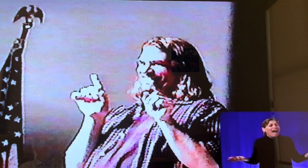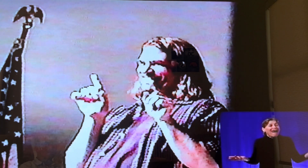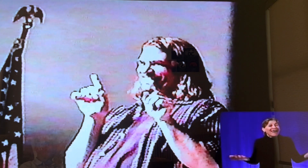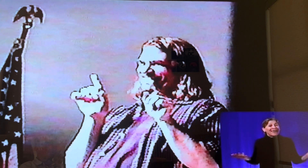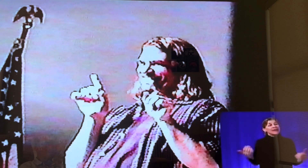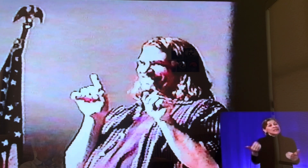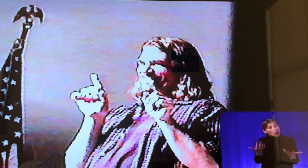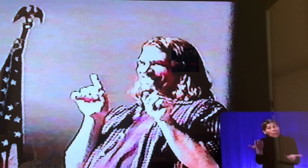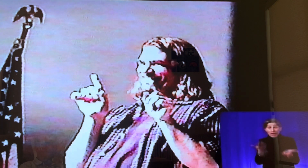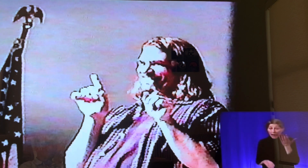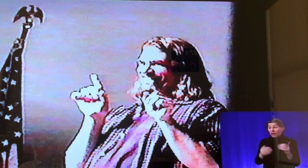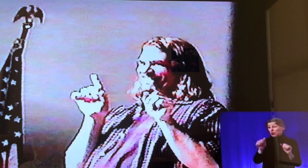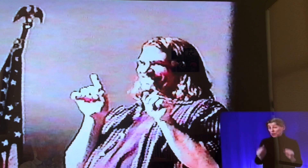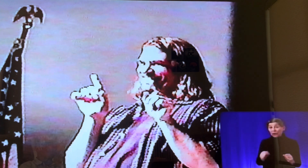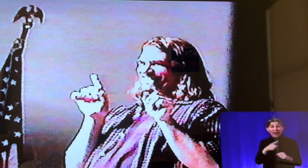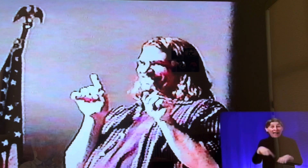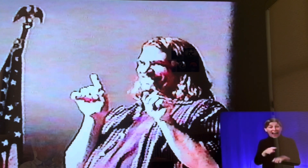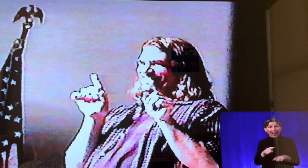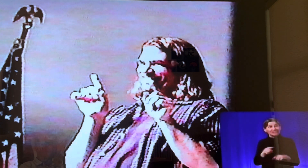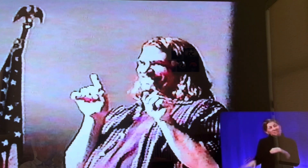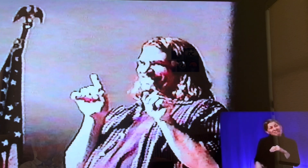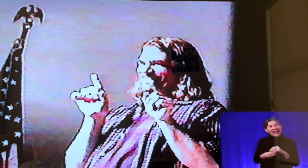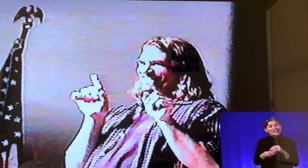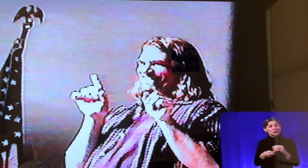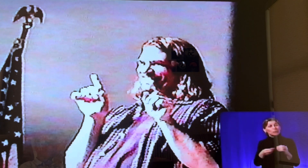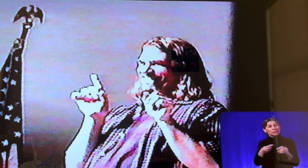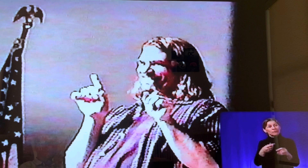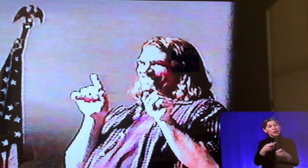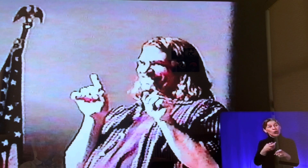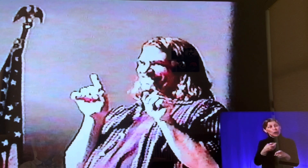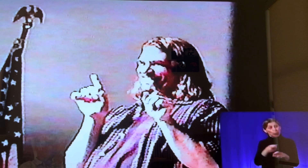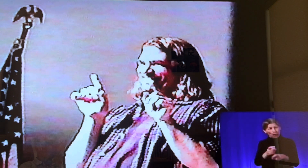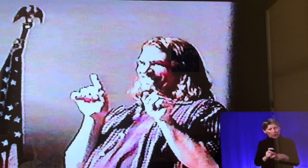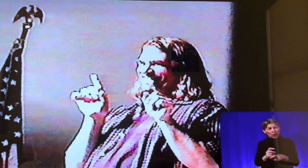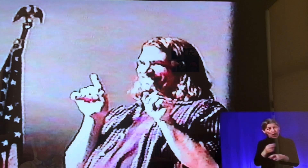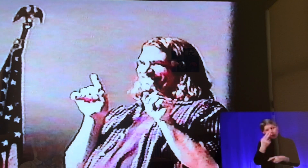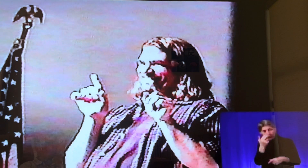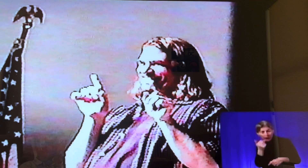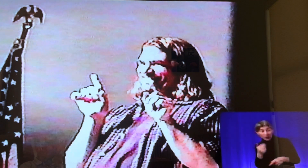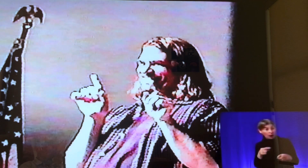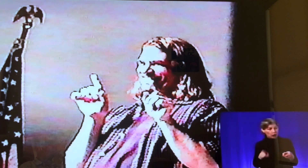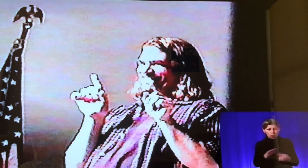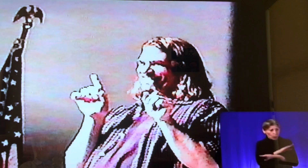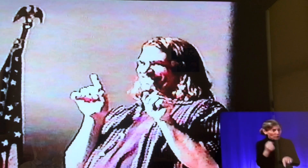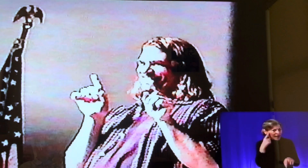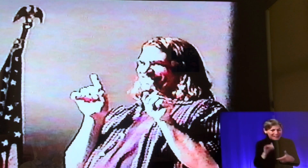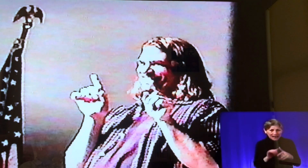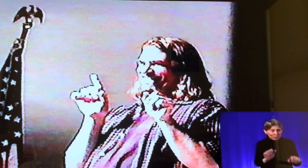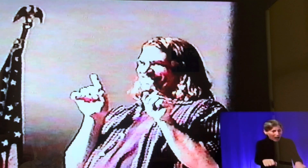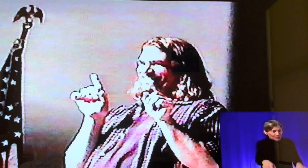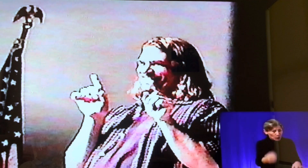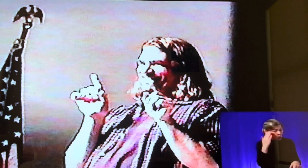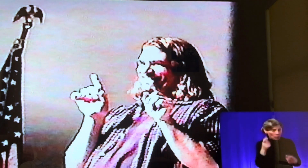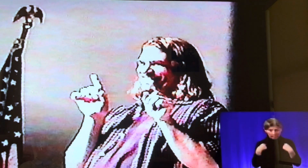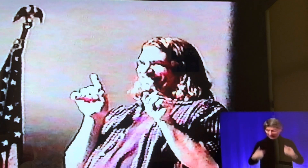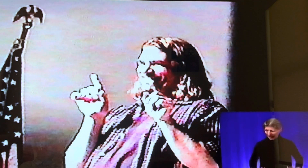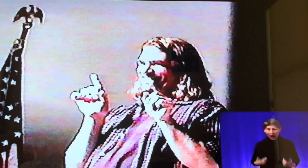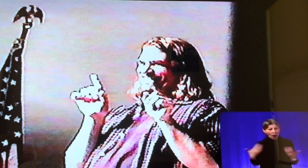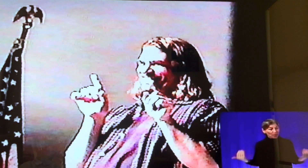you can put some humor, perhaps say, what, you don't think that's possible? knowing me now, you can add something